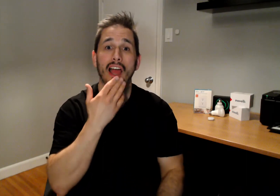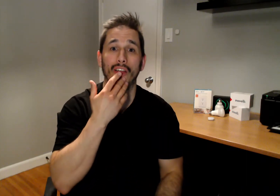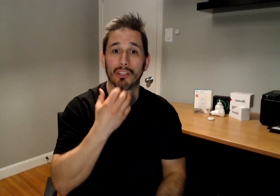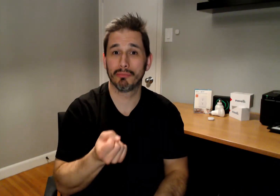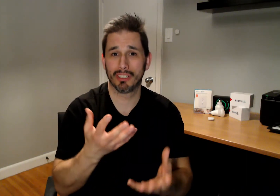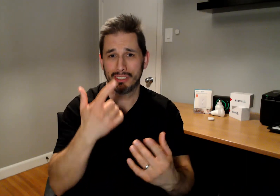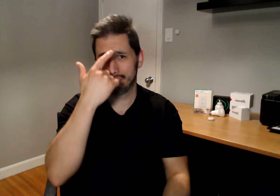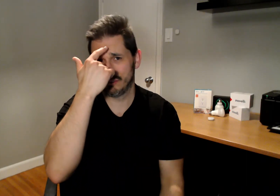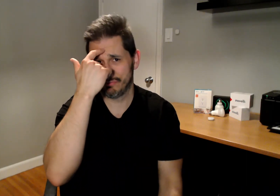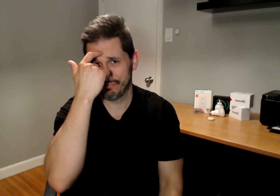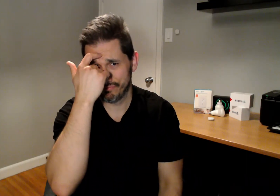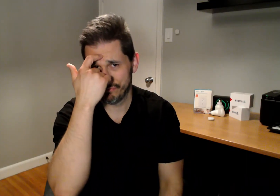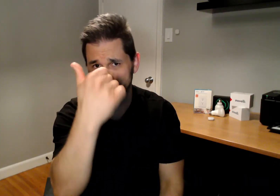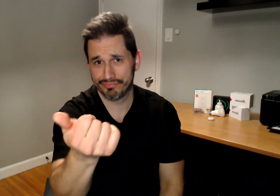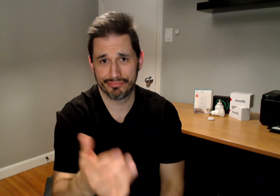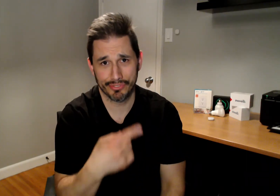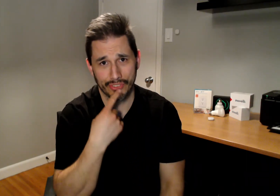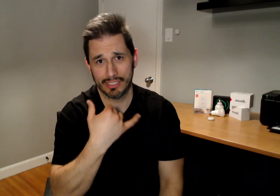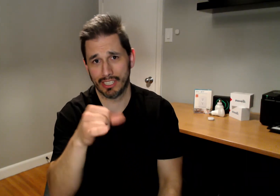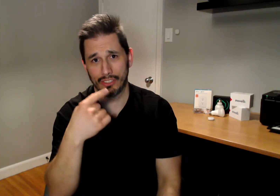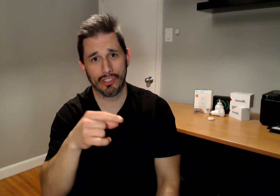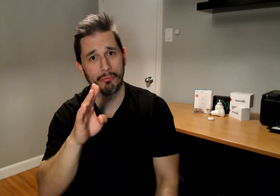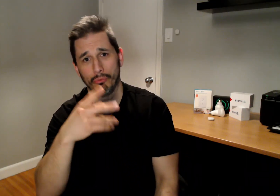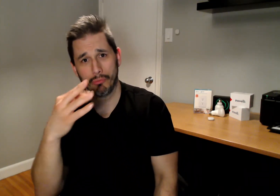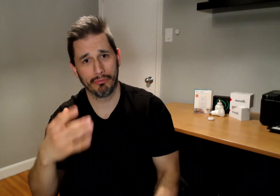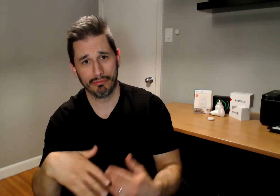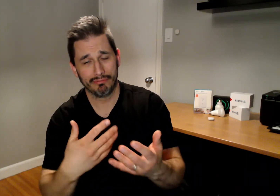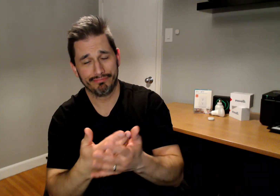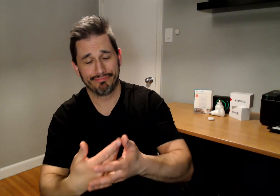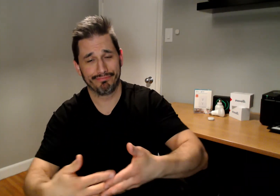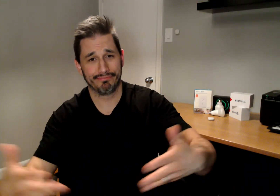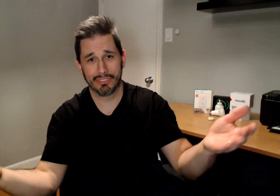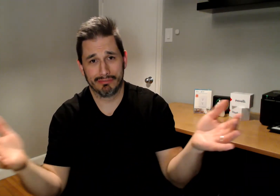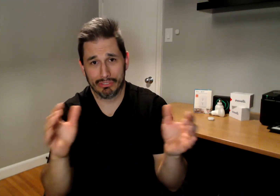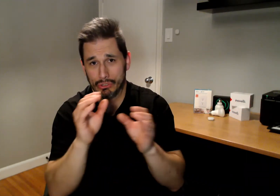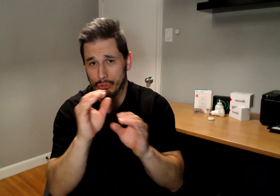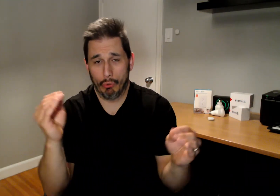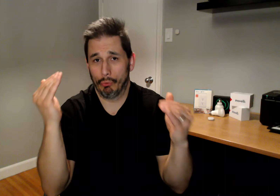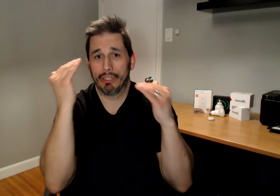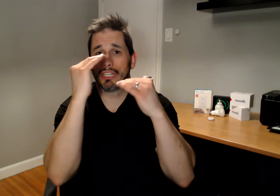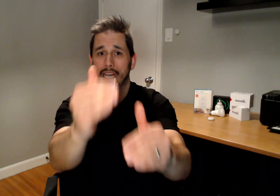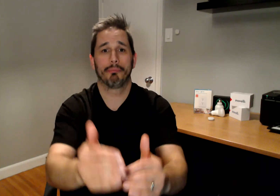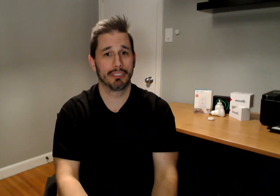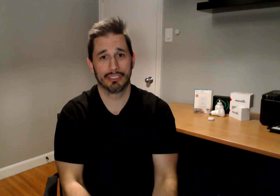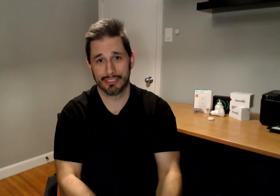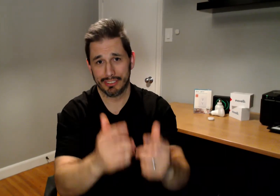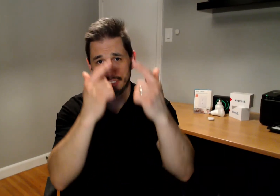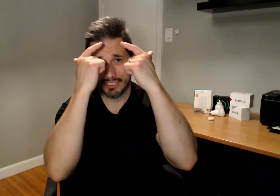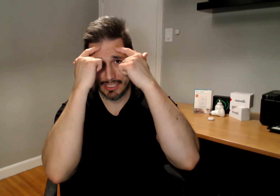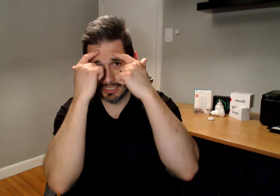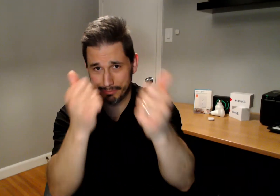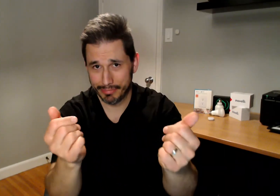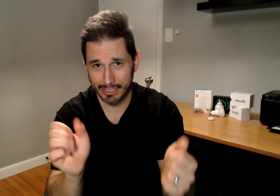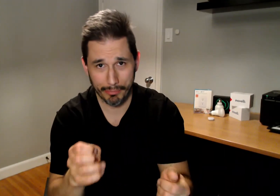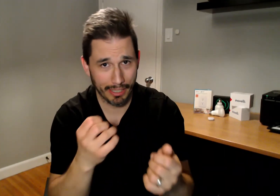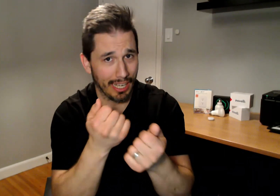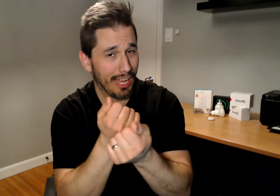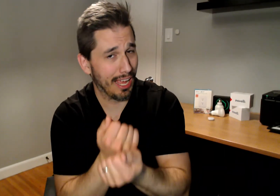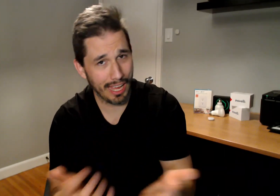out, flashing, or have the light chase up and down the strip. And you can set it to any color that you like. It's completely